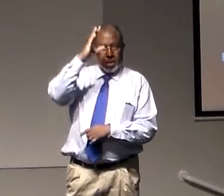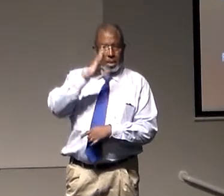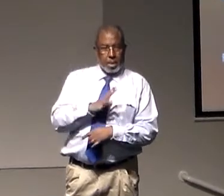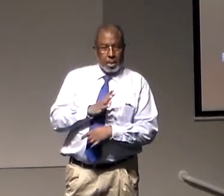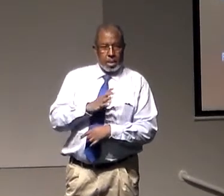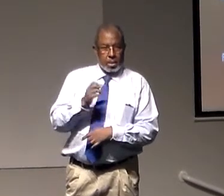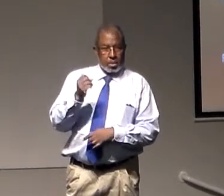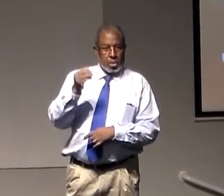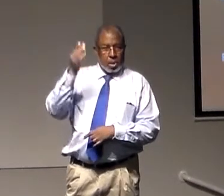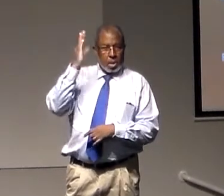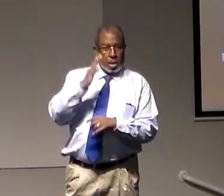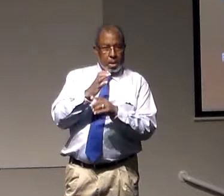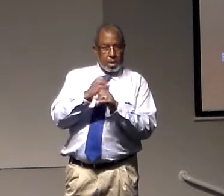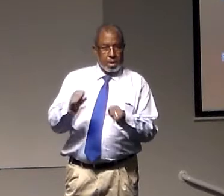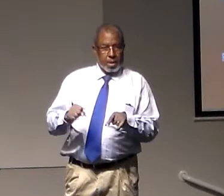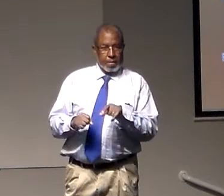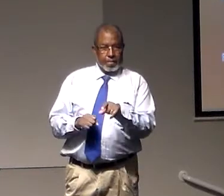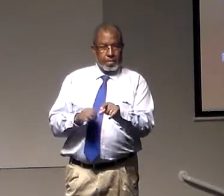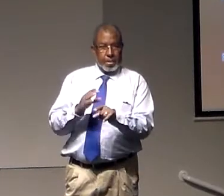So he wanted to save him